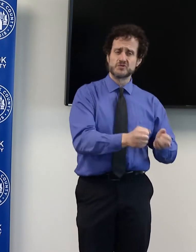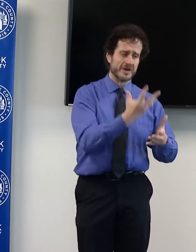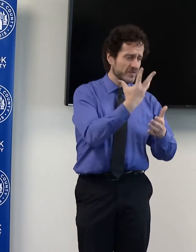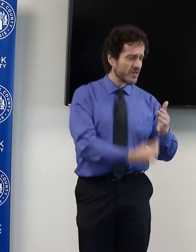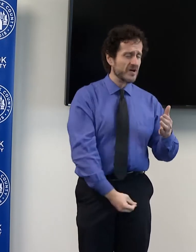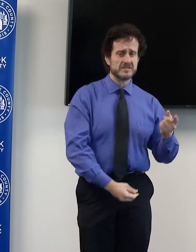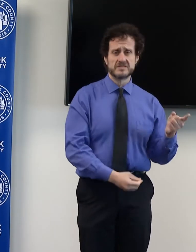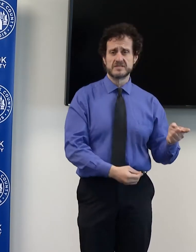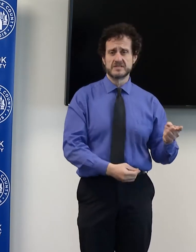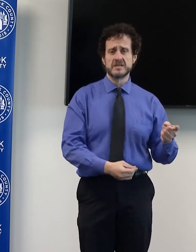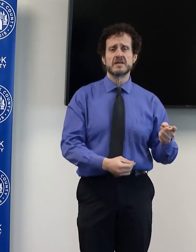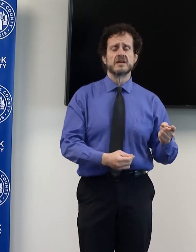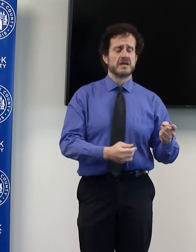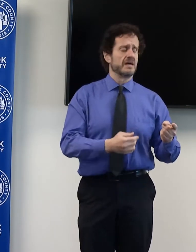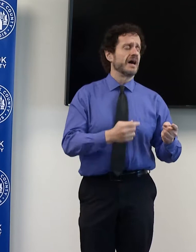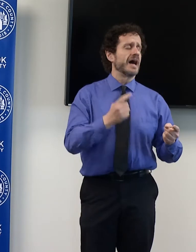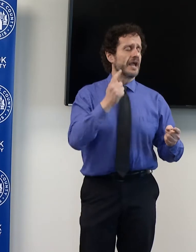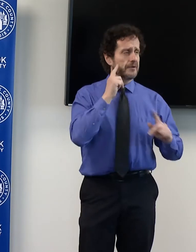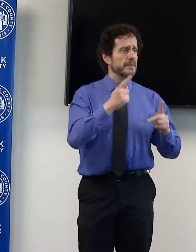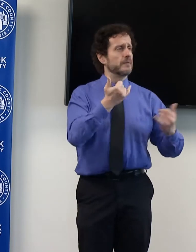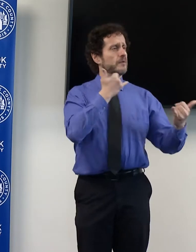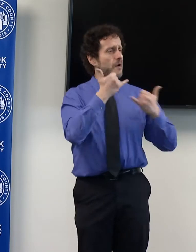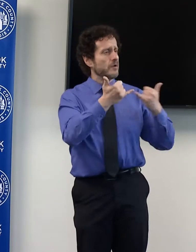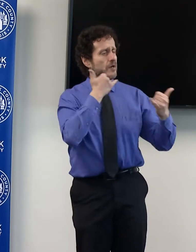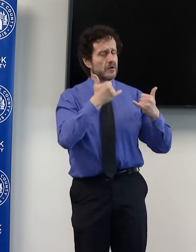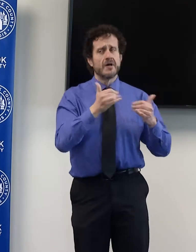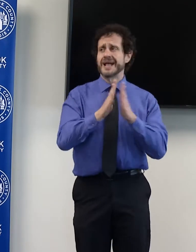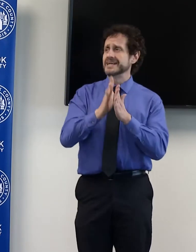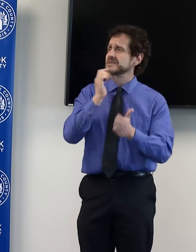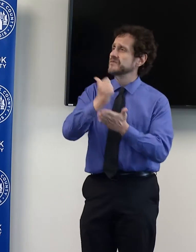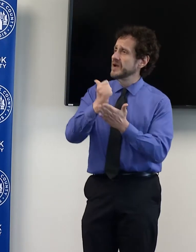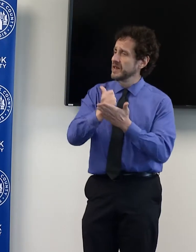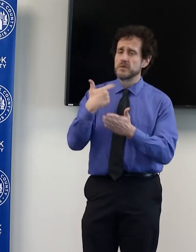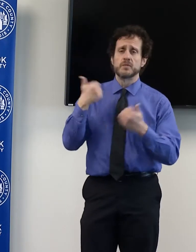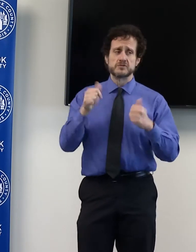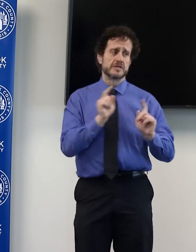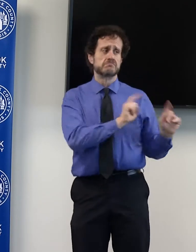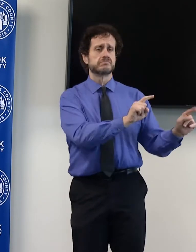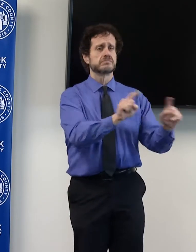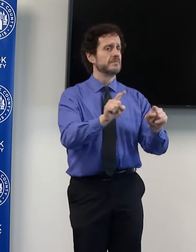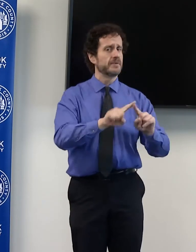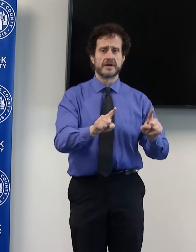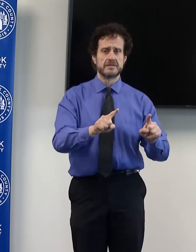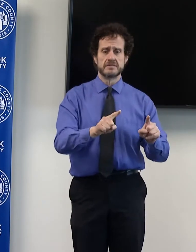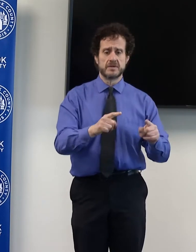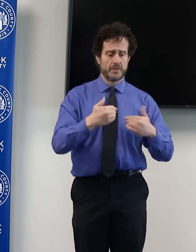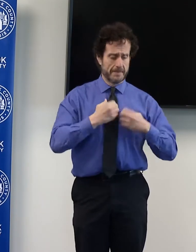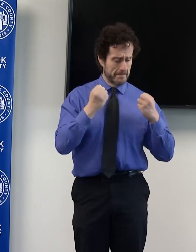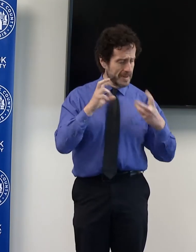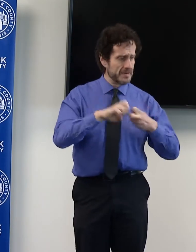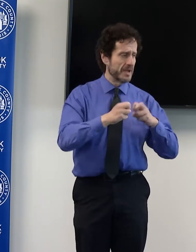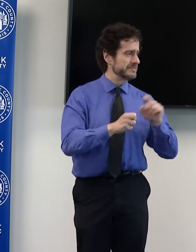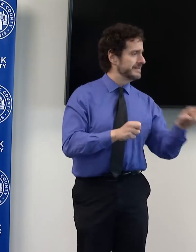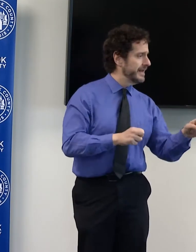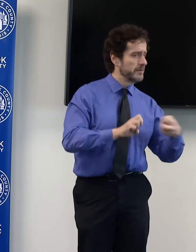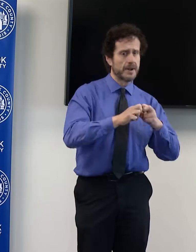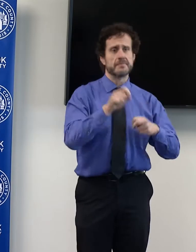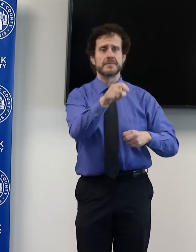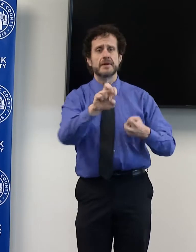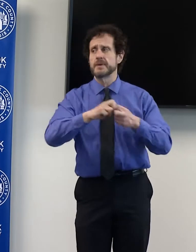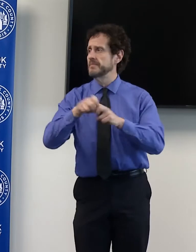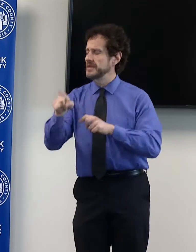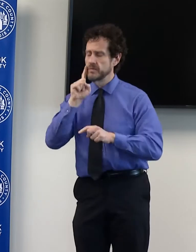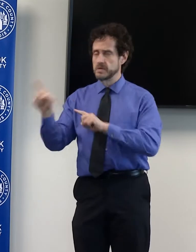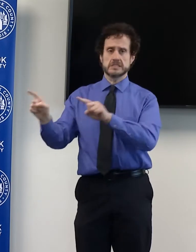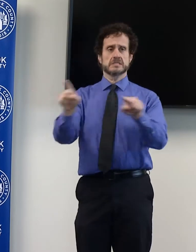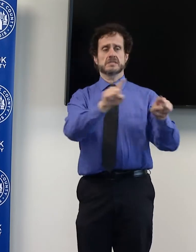from people looking for our help and assistance, trying to get out there as well as we could, but yet being pulled in many other directions. And so, I mean, I have laundry lists